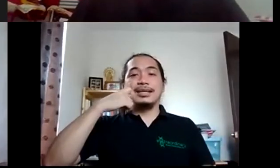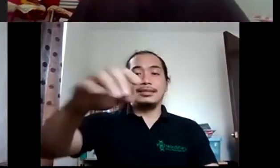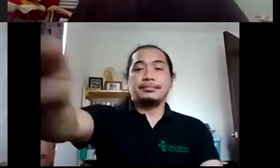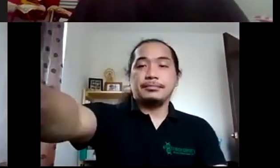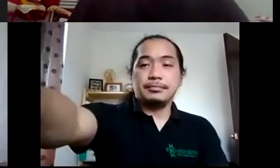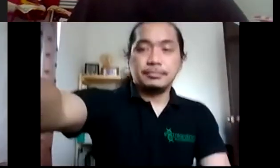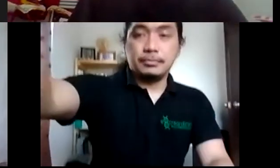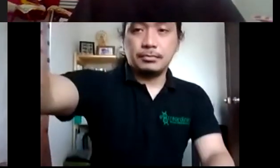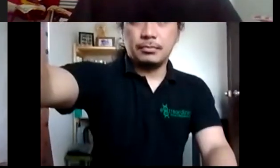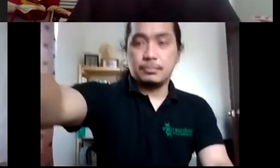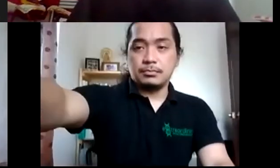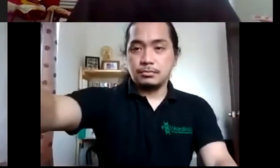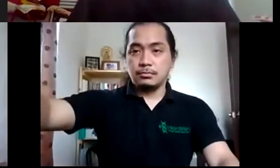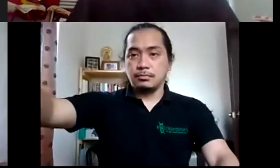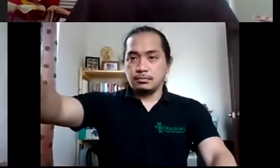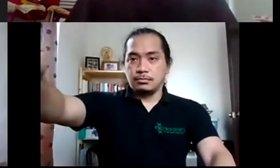right.